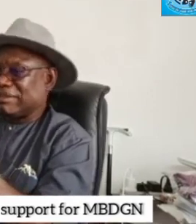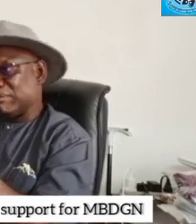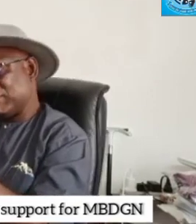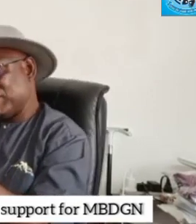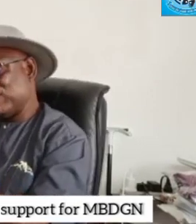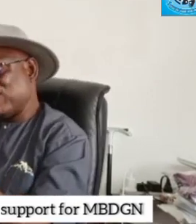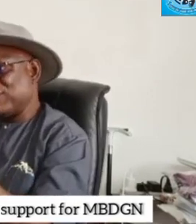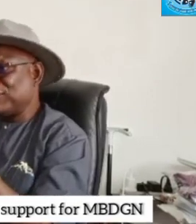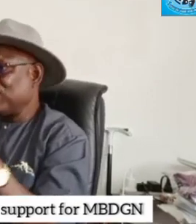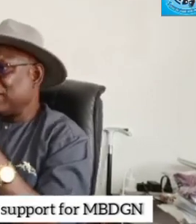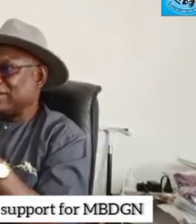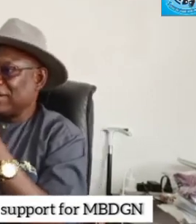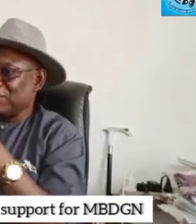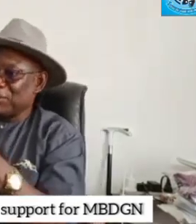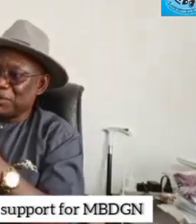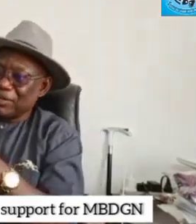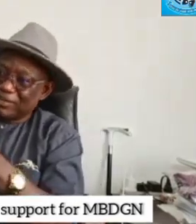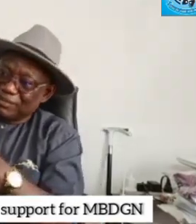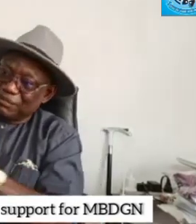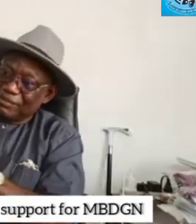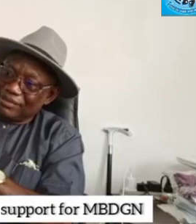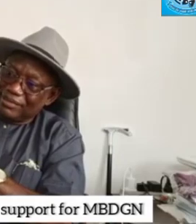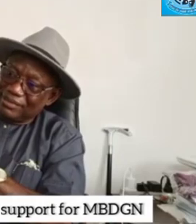Yeah. 8 minutes more. I'm